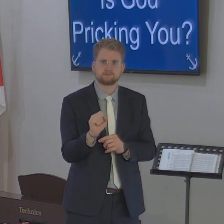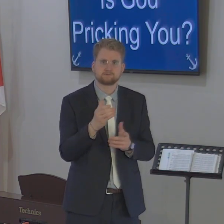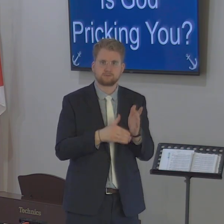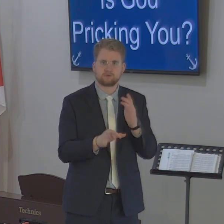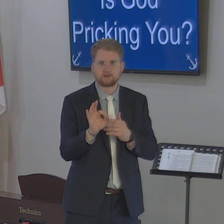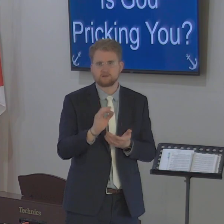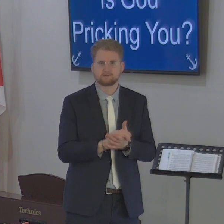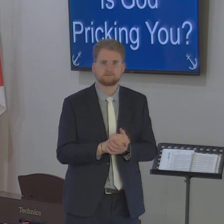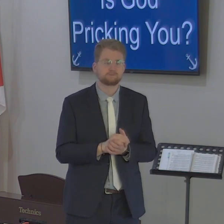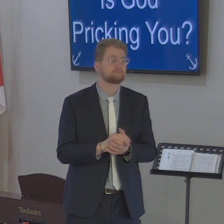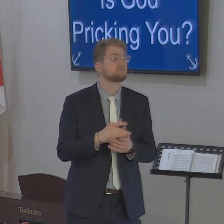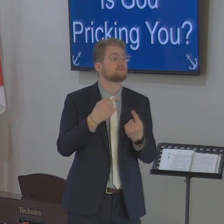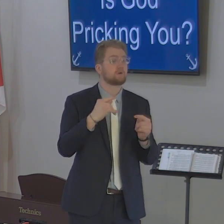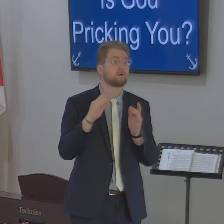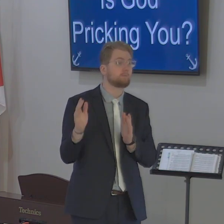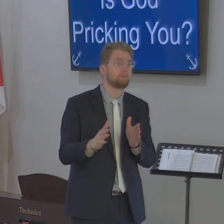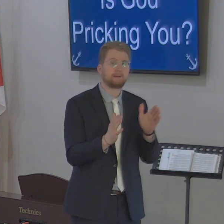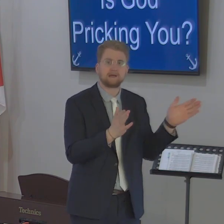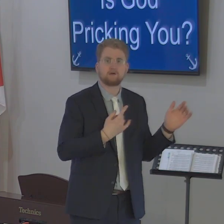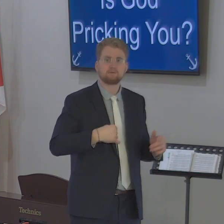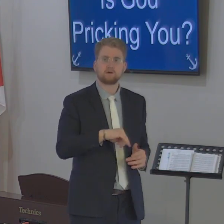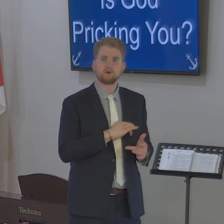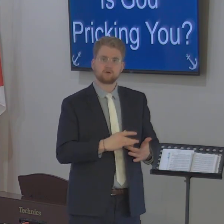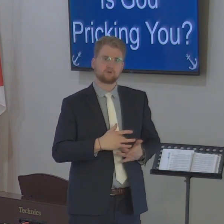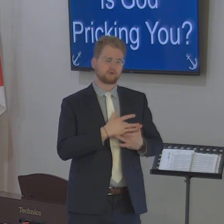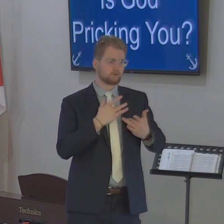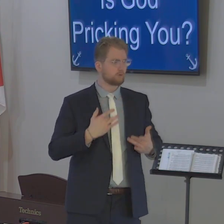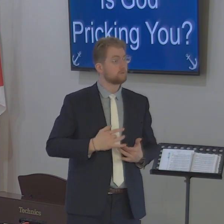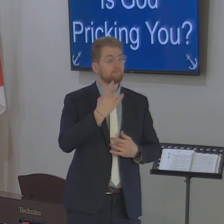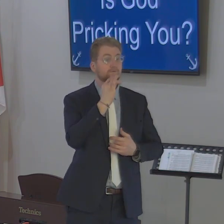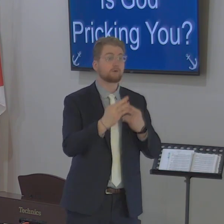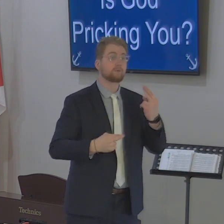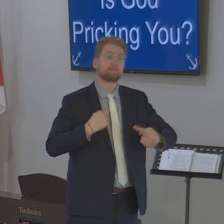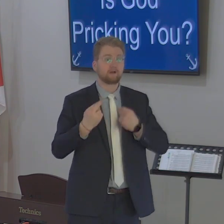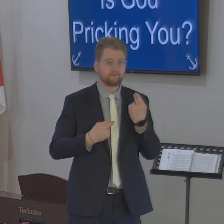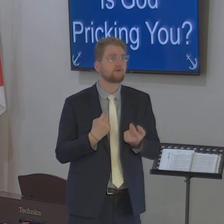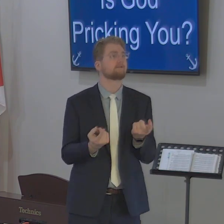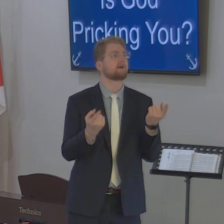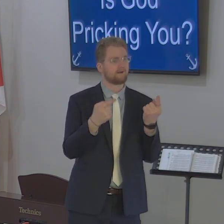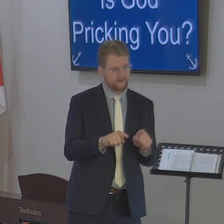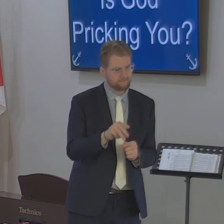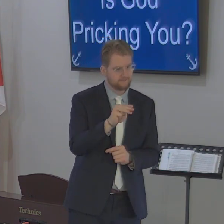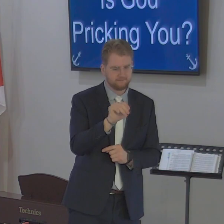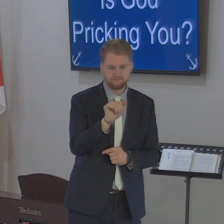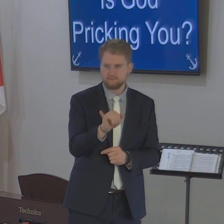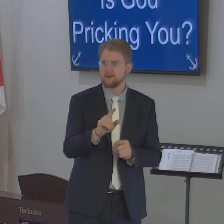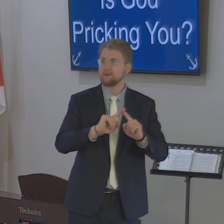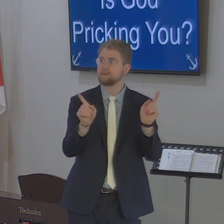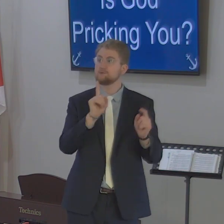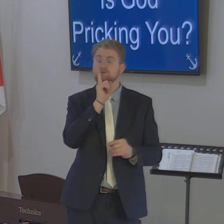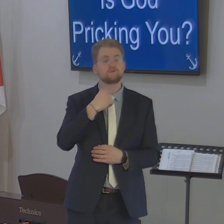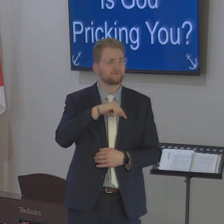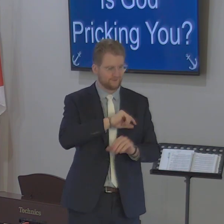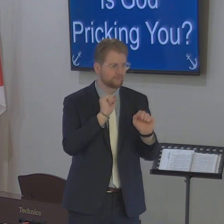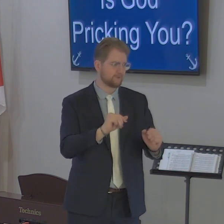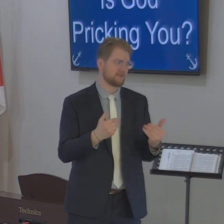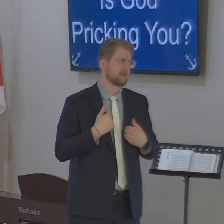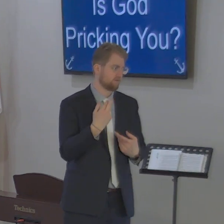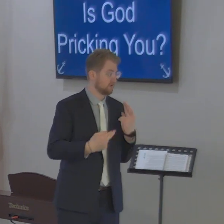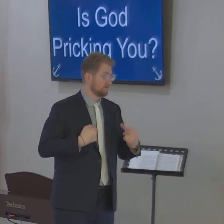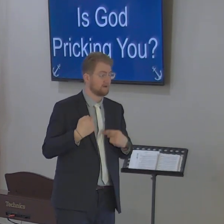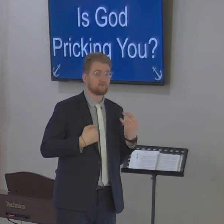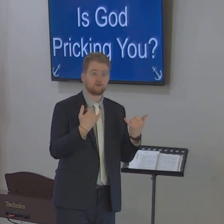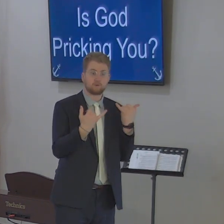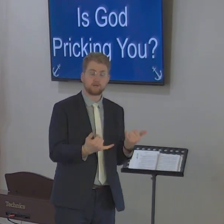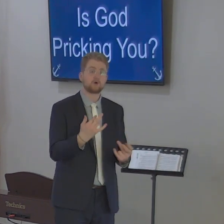our hearts for the revival to come. The revival in May, but truthfully, we can have revival right now. A revival will come